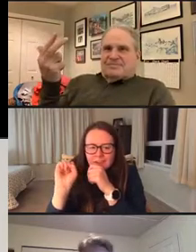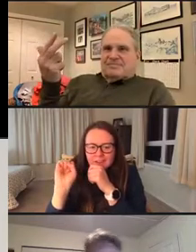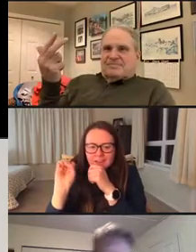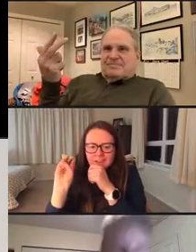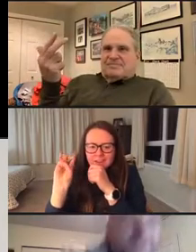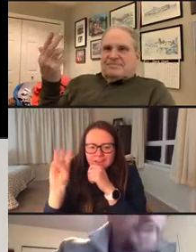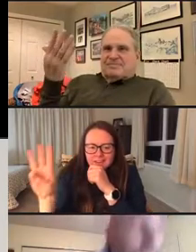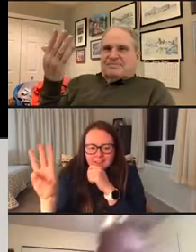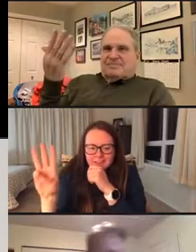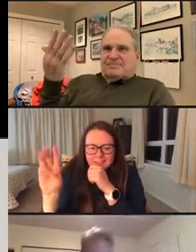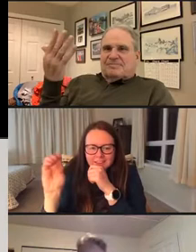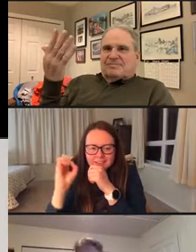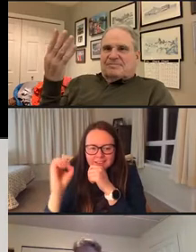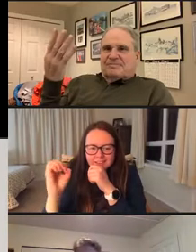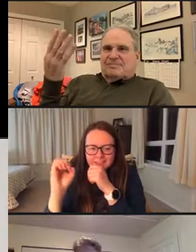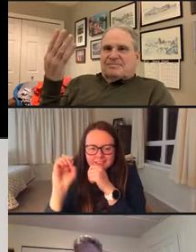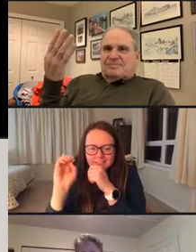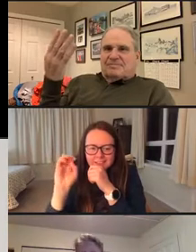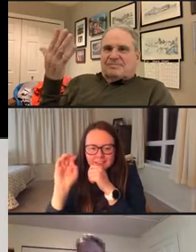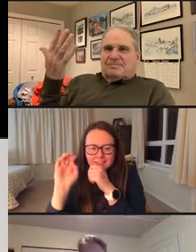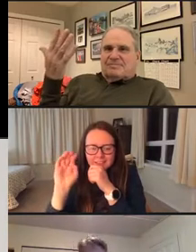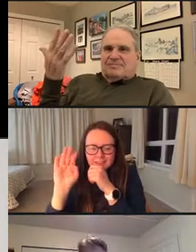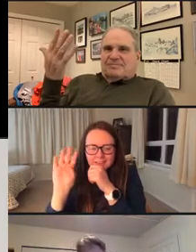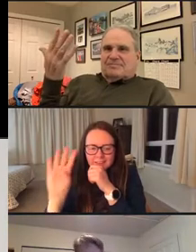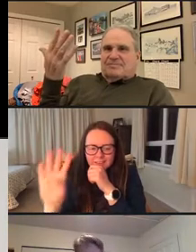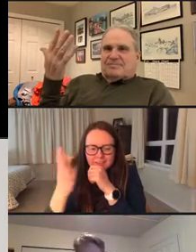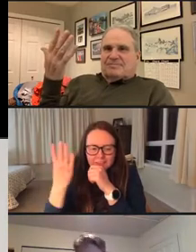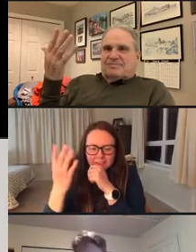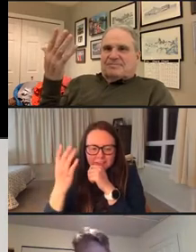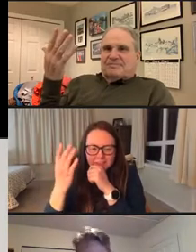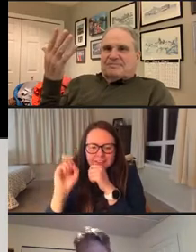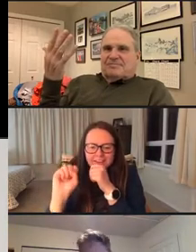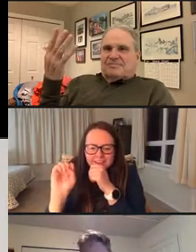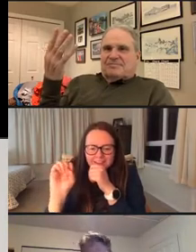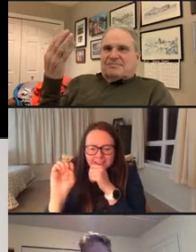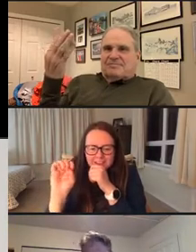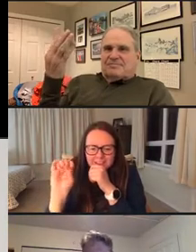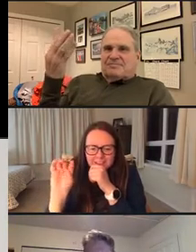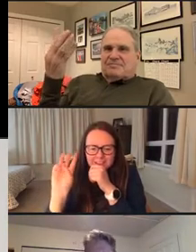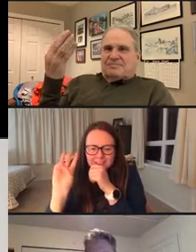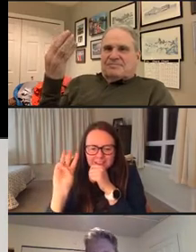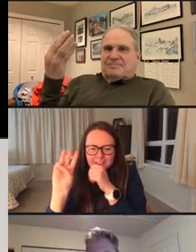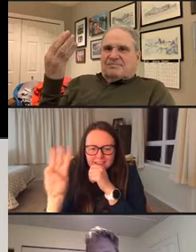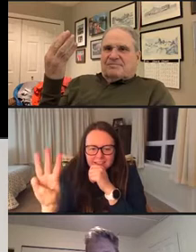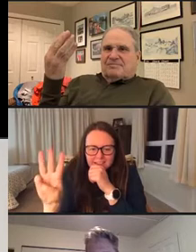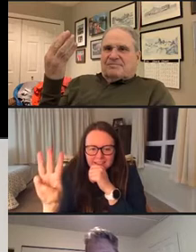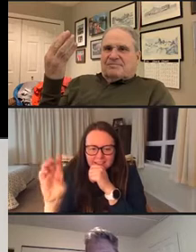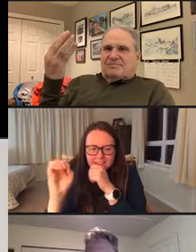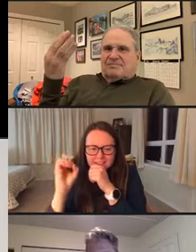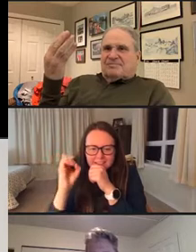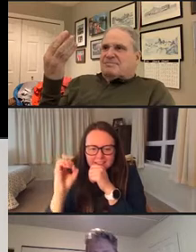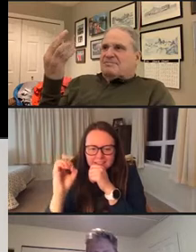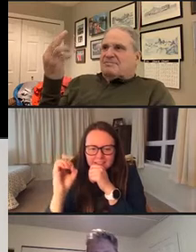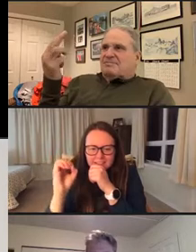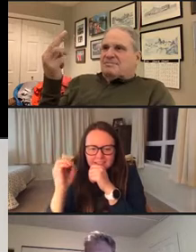right? So then we can text them, and maybe that'll be the easiest way we communicate. I'm sure that lots of our students